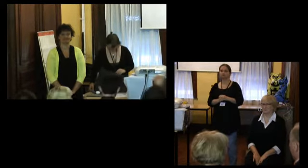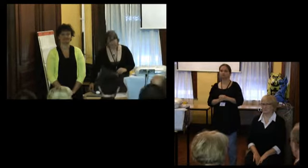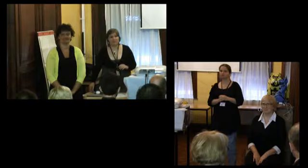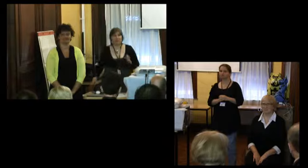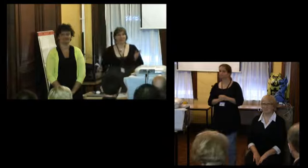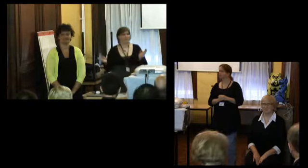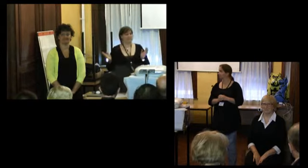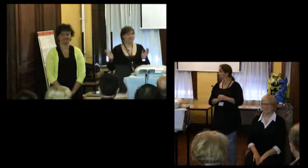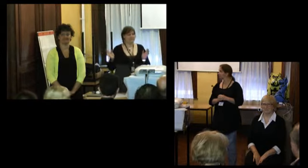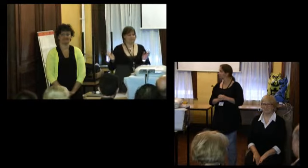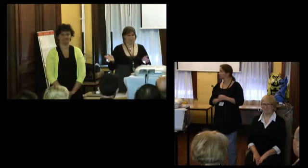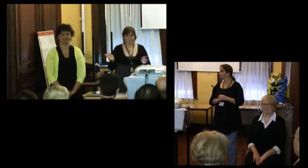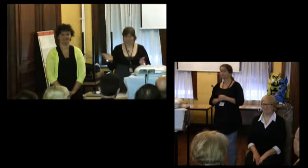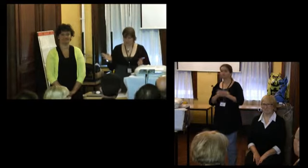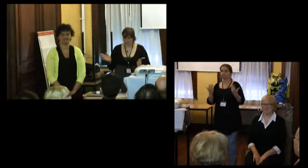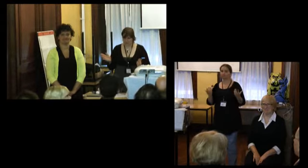So